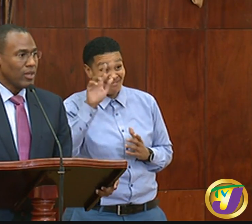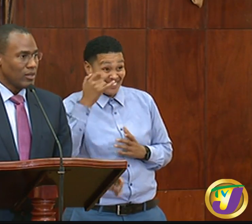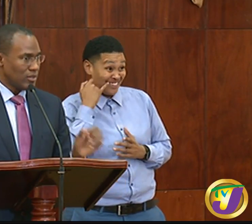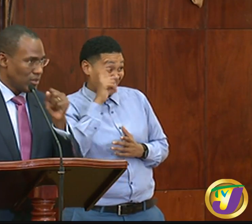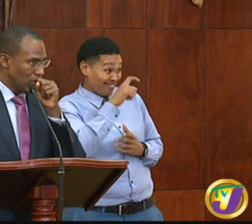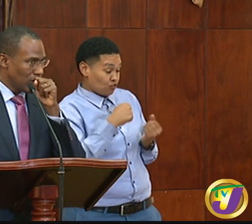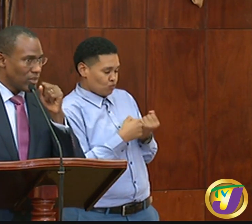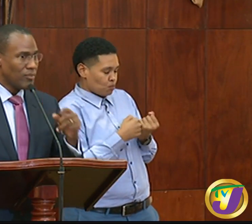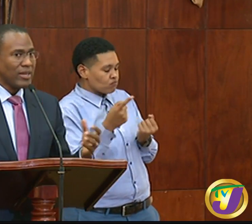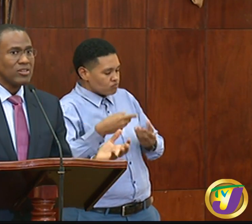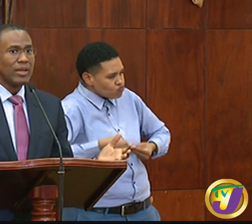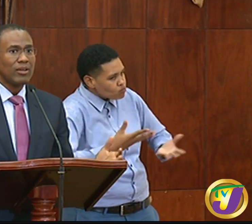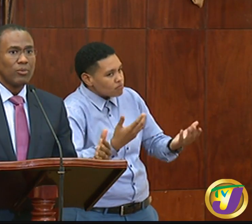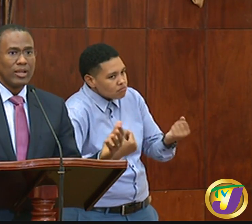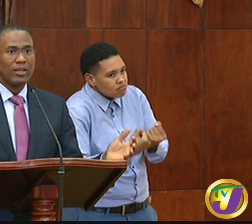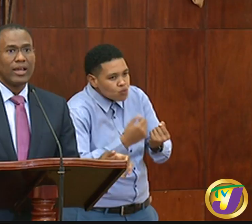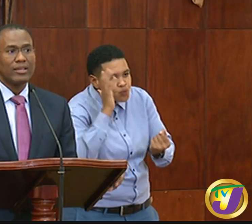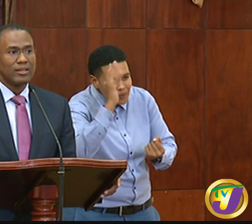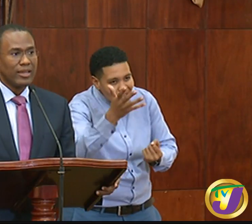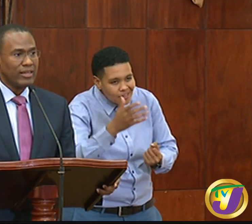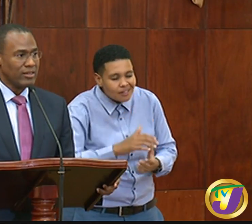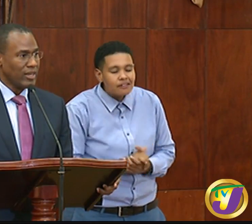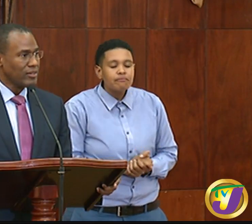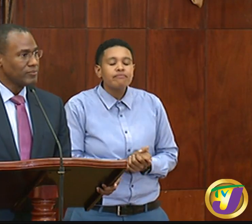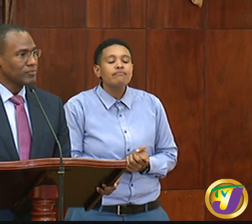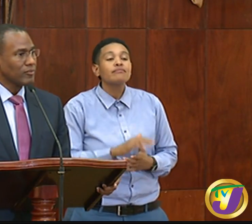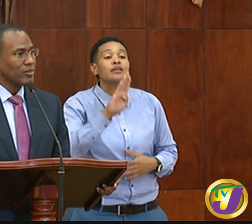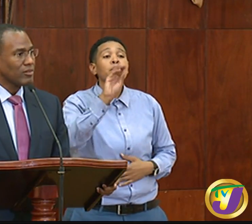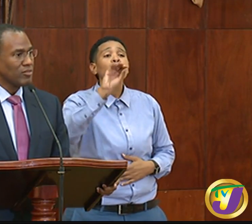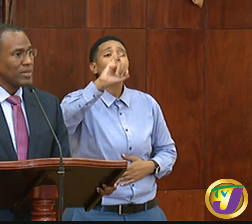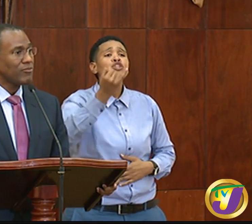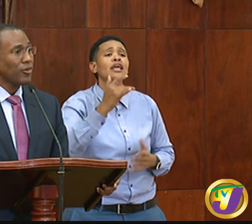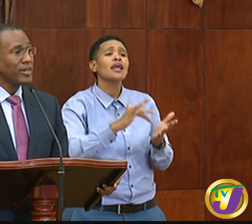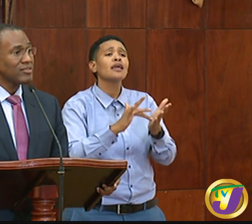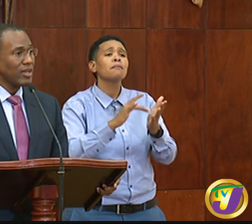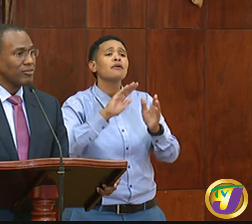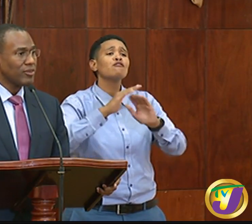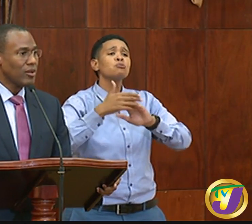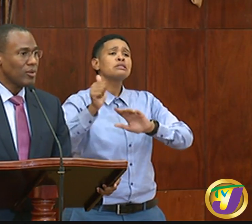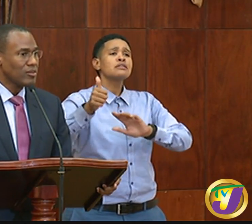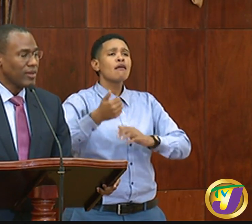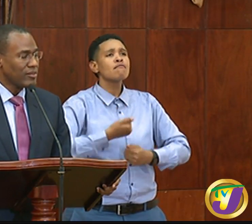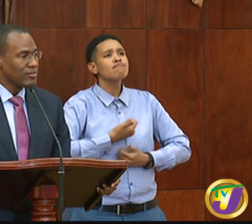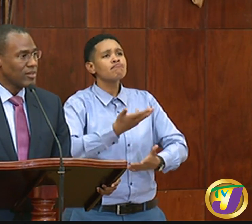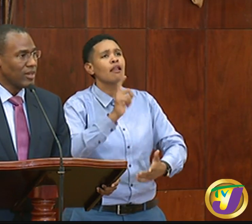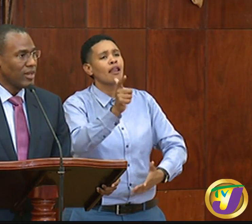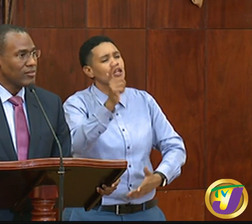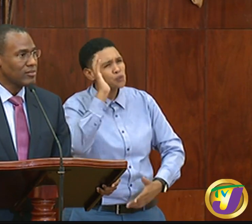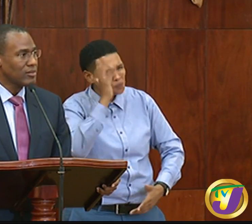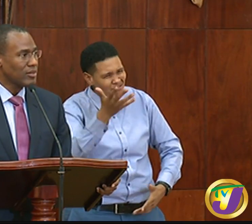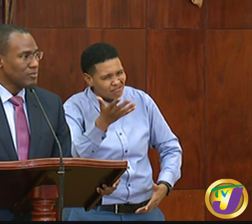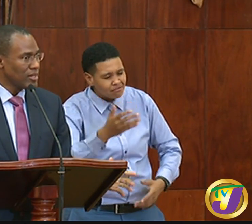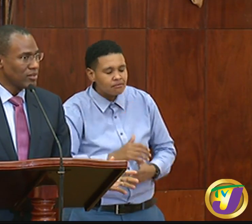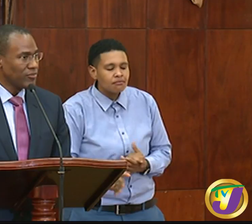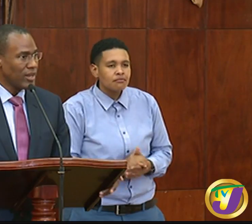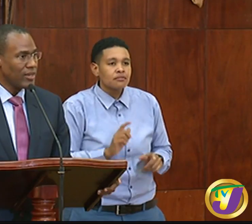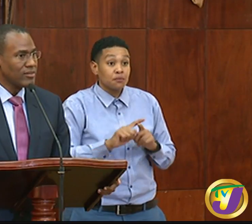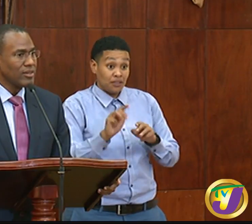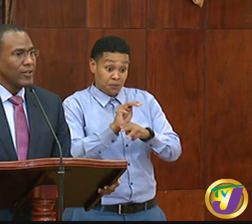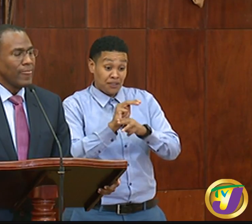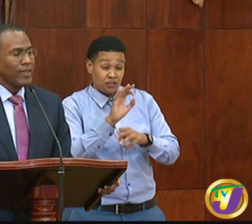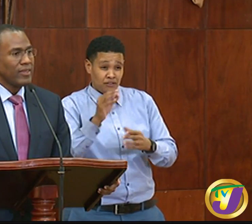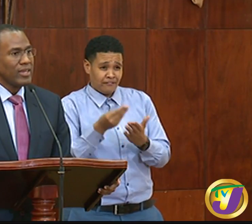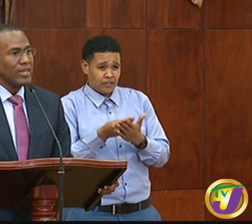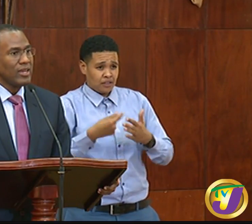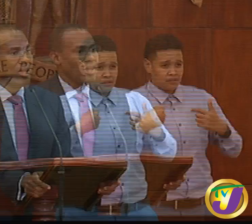intervention. The Bank of Jamaica will, at a later date, speak for itself But suffice to say, as Minister of